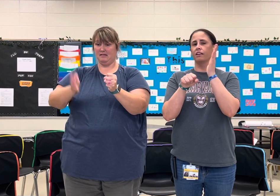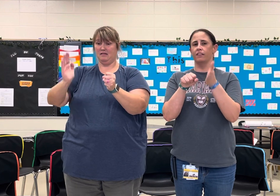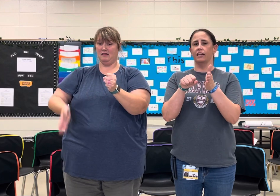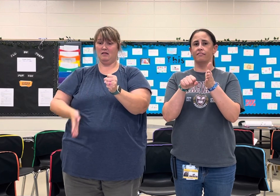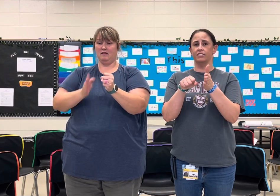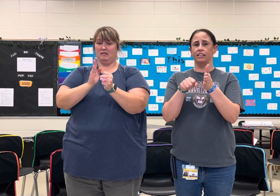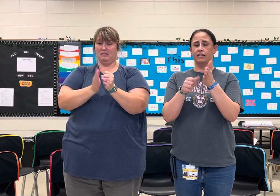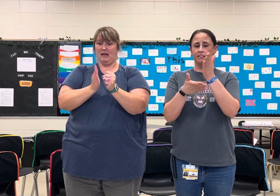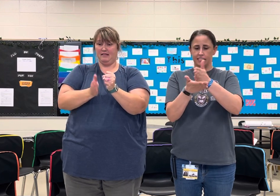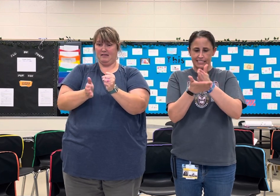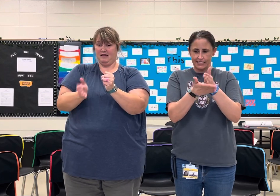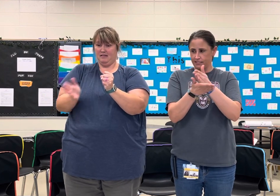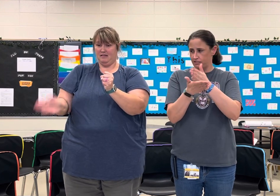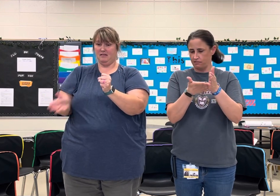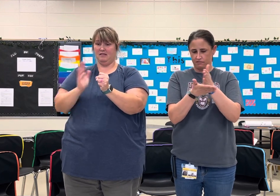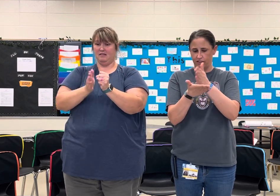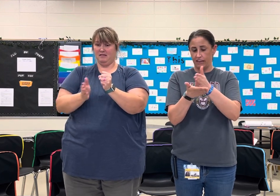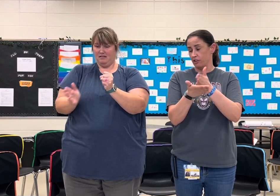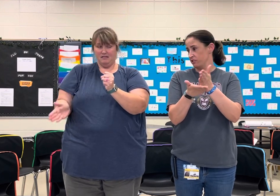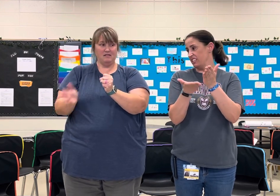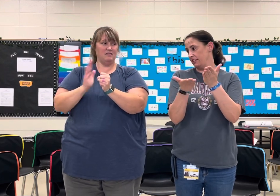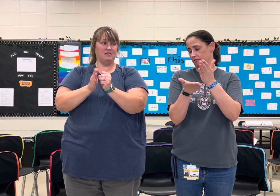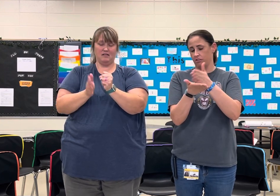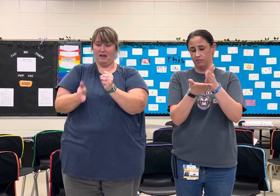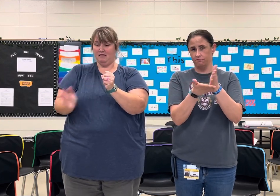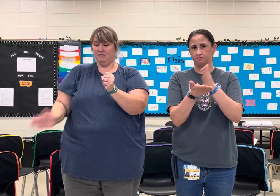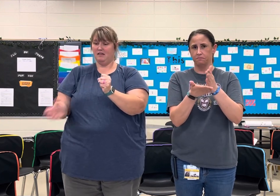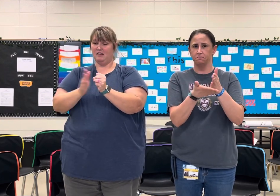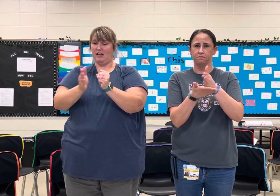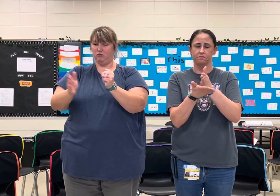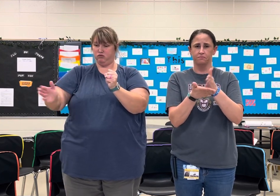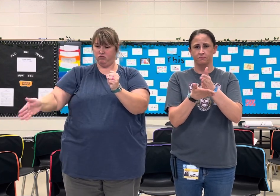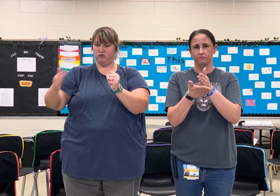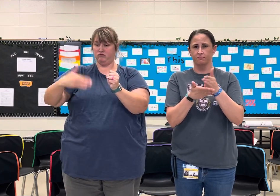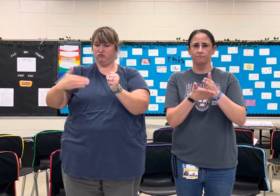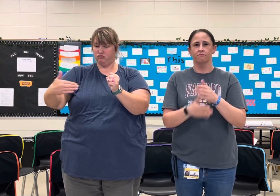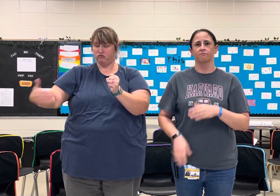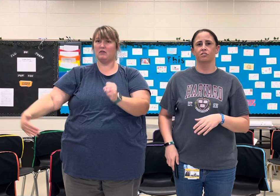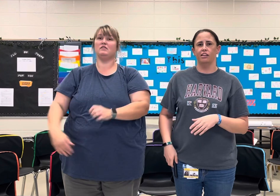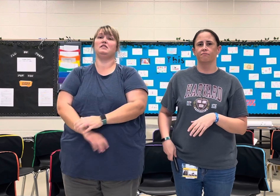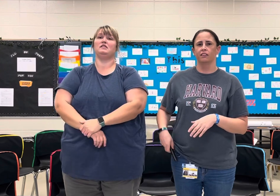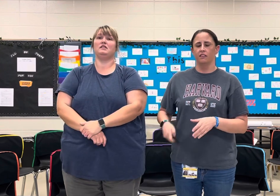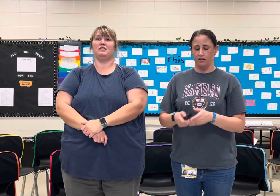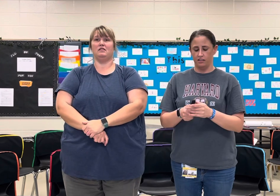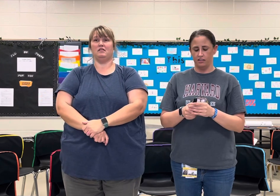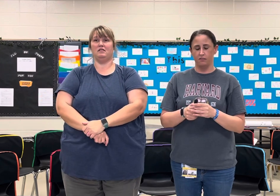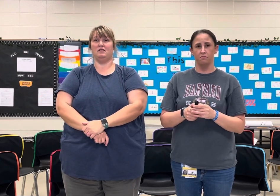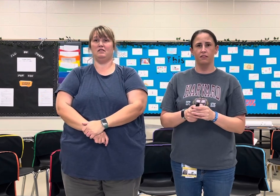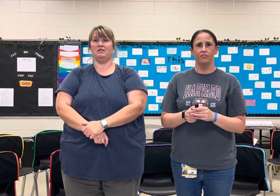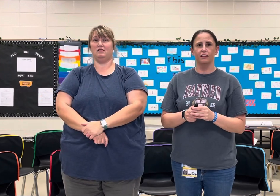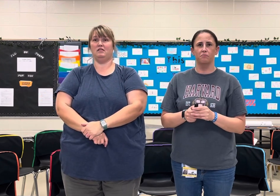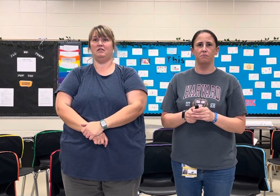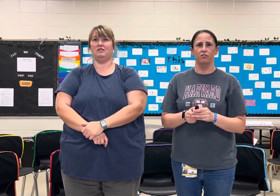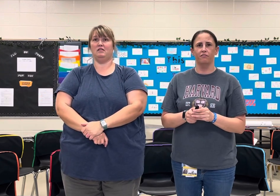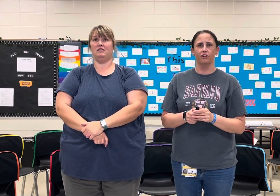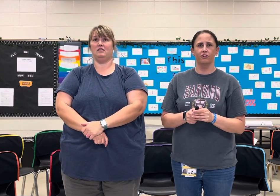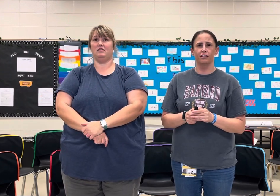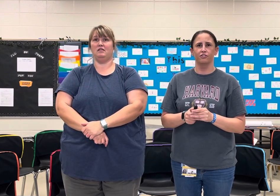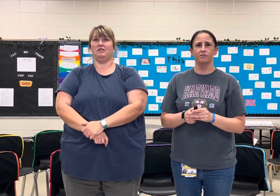then I've seen dice. I've also seen it on, Yeah. Like, okay. I think that might be all of the cooking terms. It